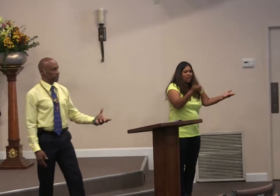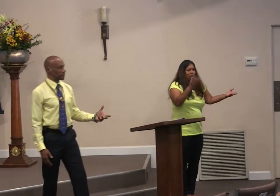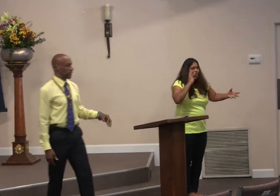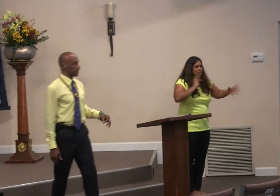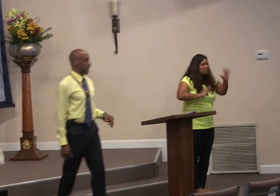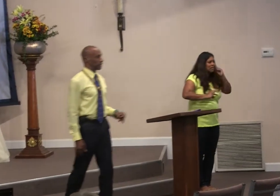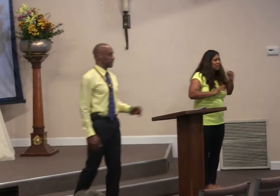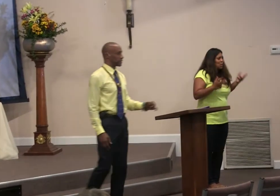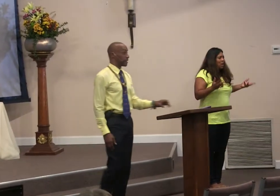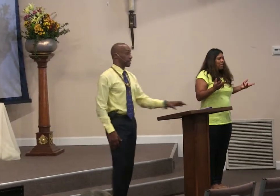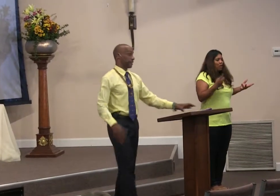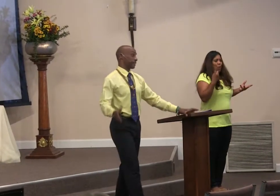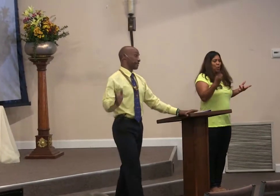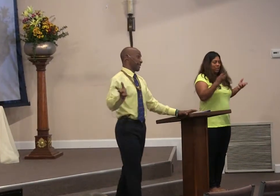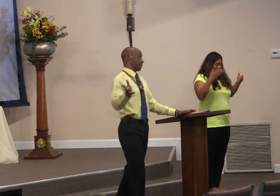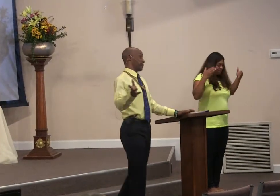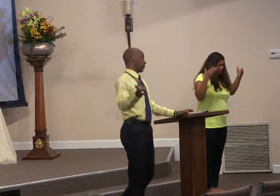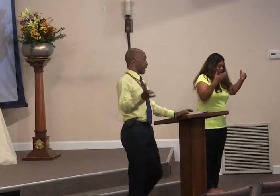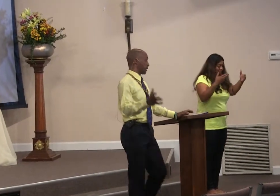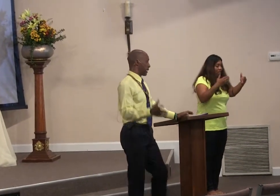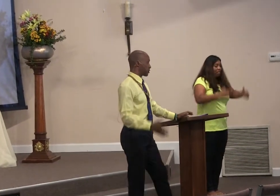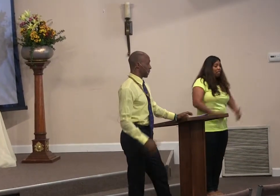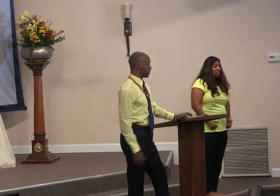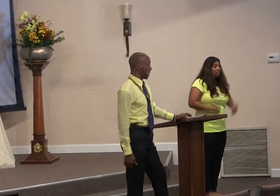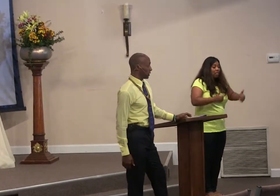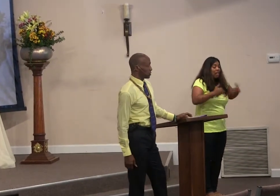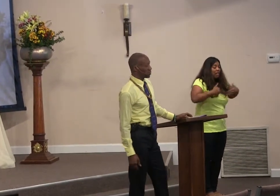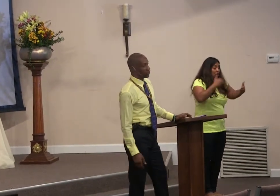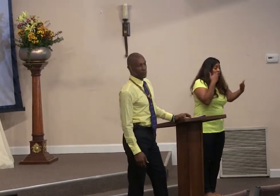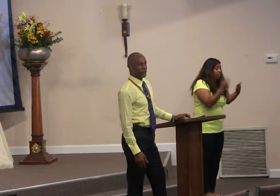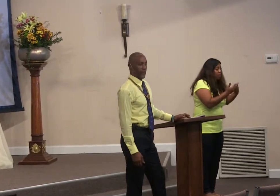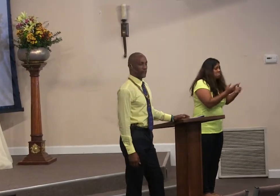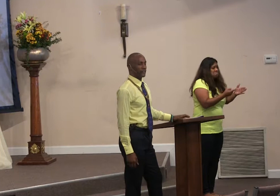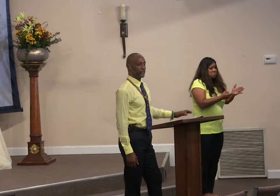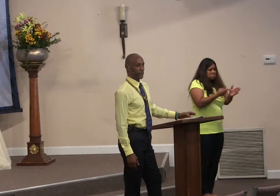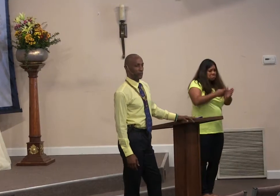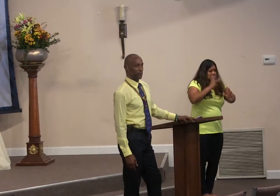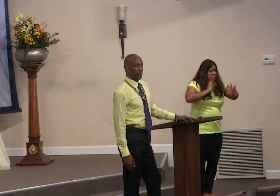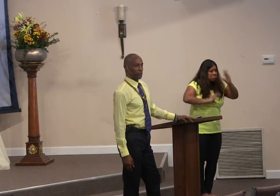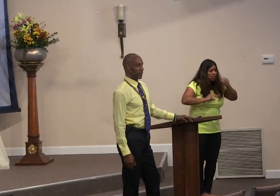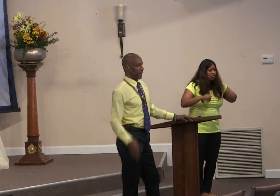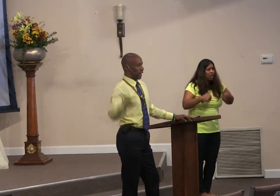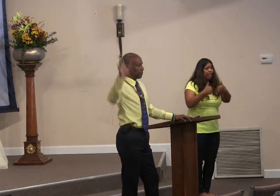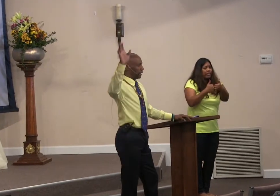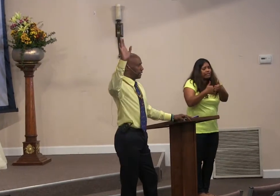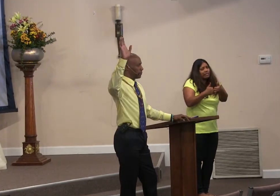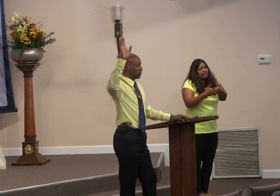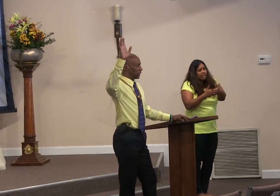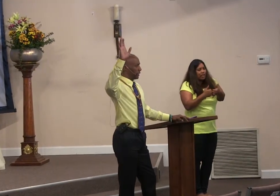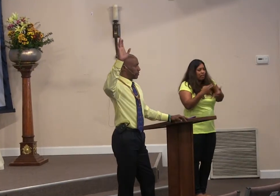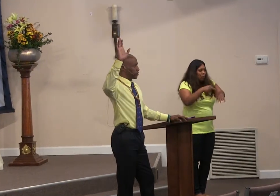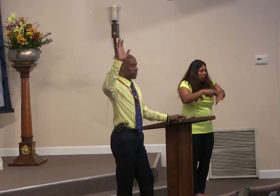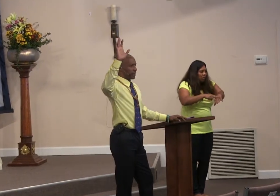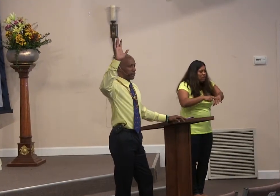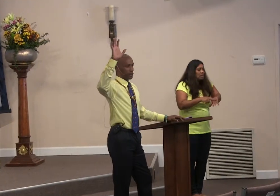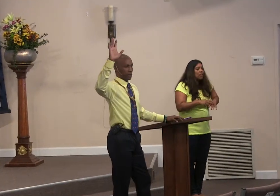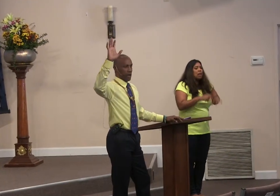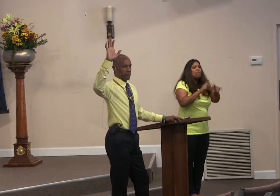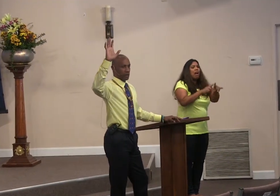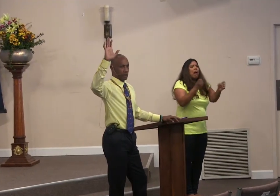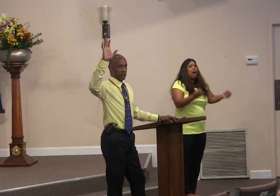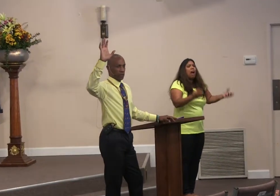the goodness that life is? Now, does that mean we're not going to continue to have challenges? No. But how many people in here